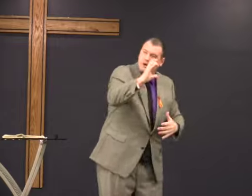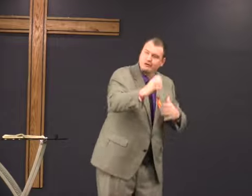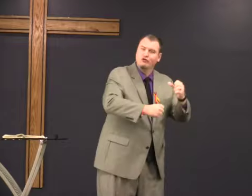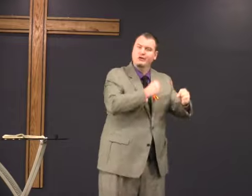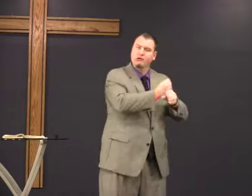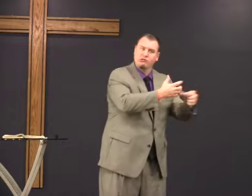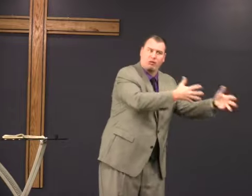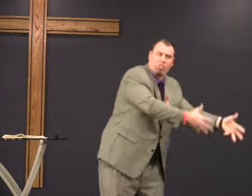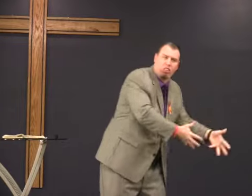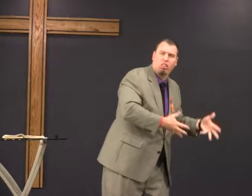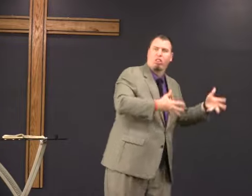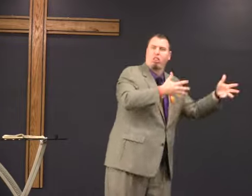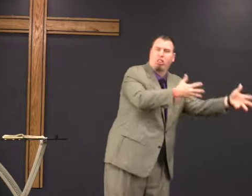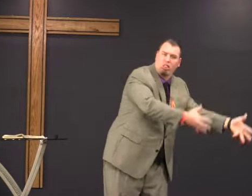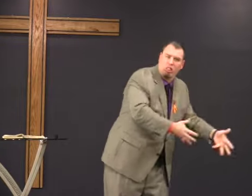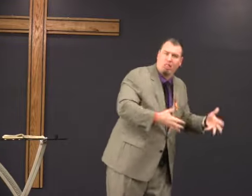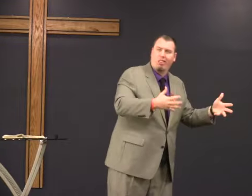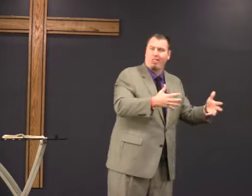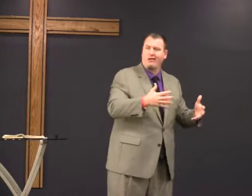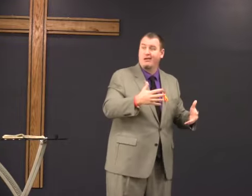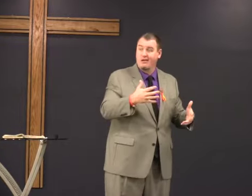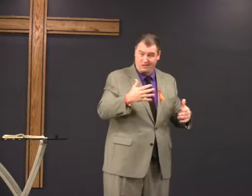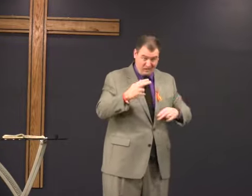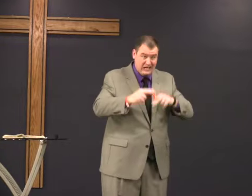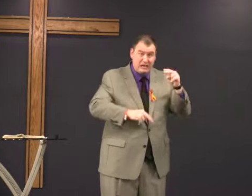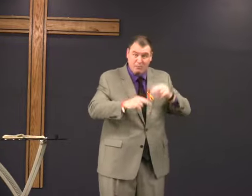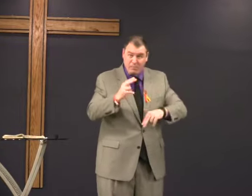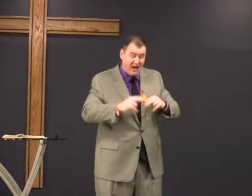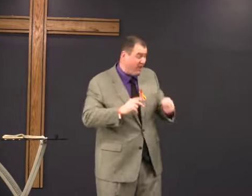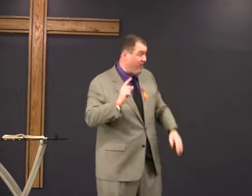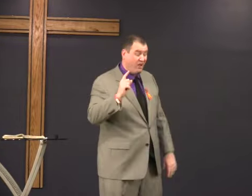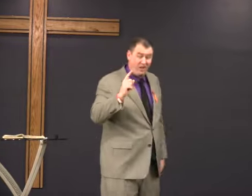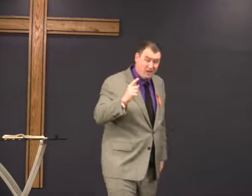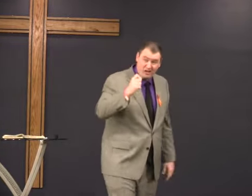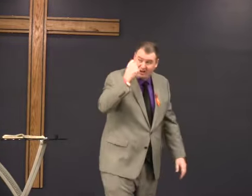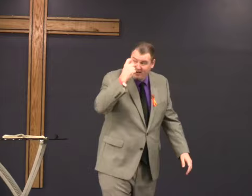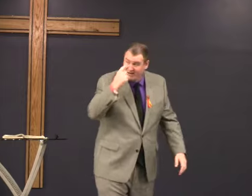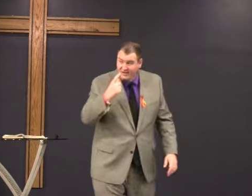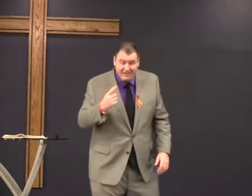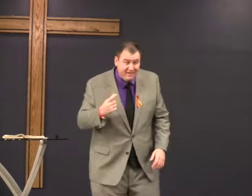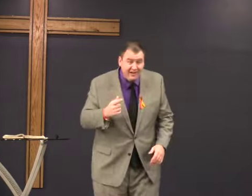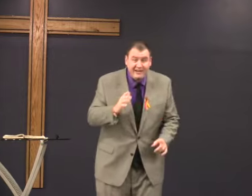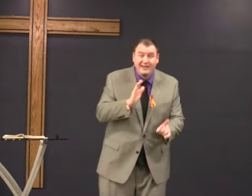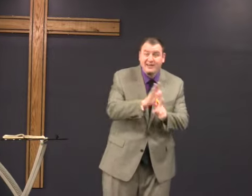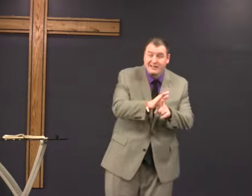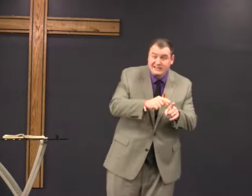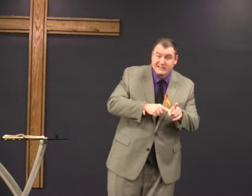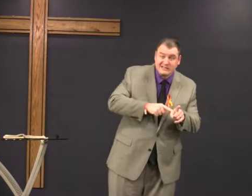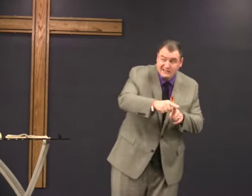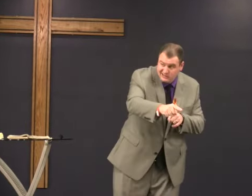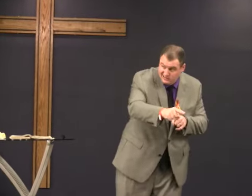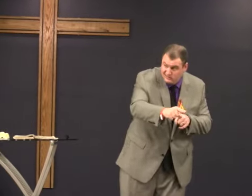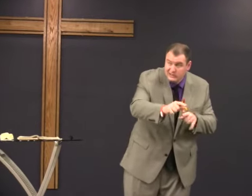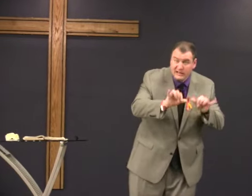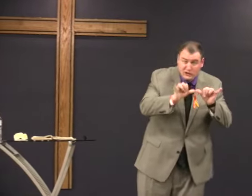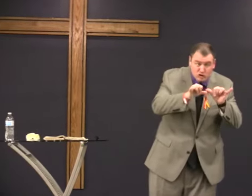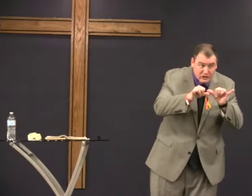These walls have been destroyed. It's been sitting here for 100 years, and Nehemiah gets there. And